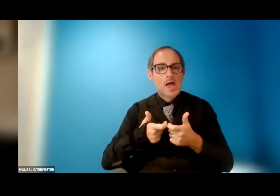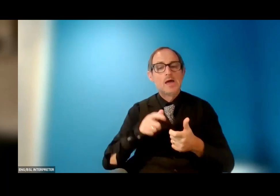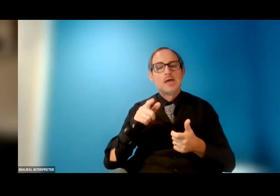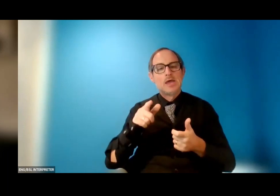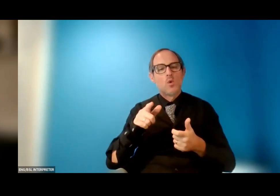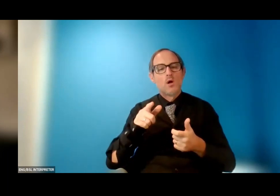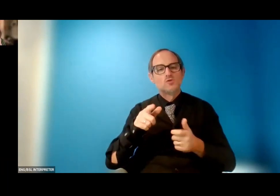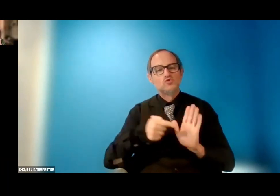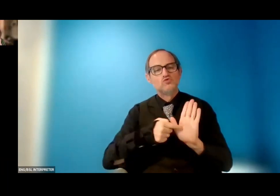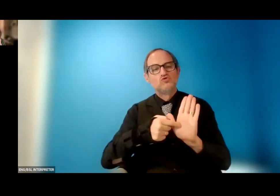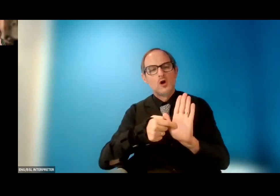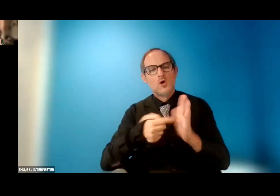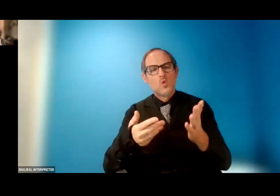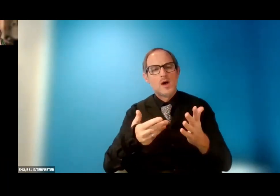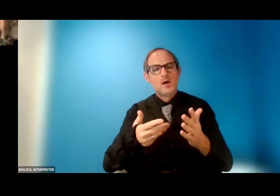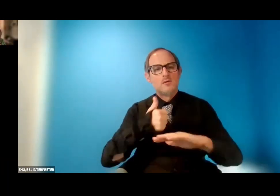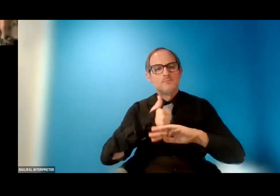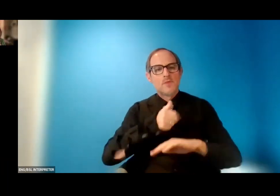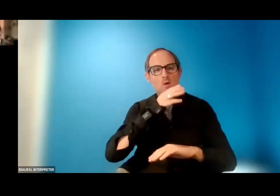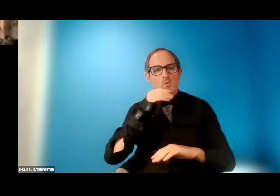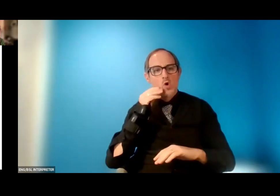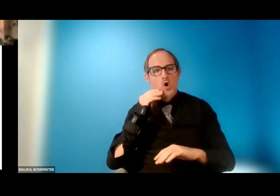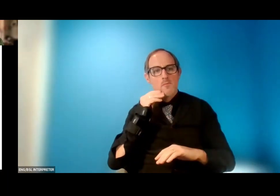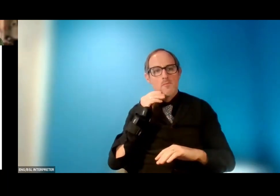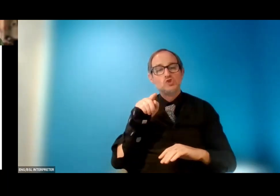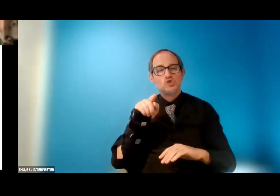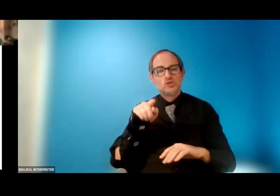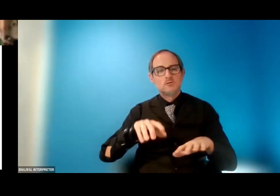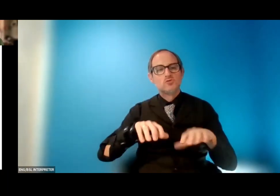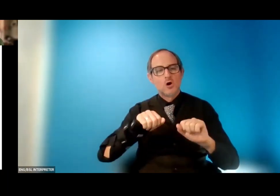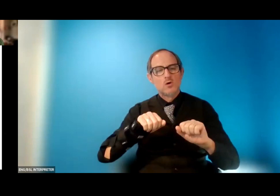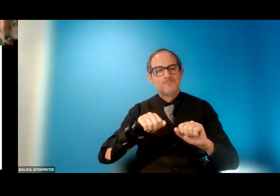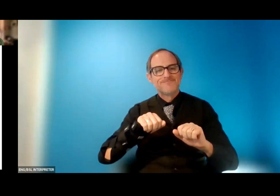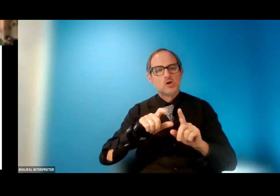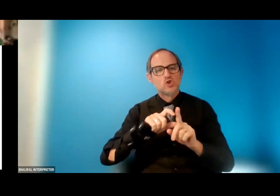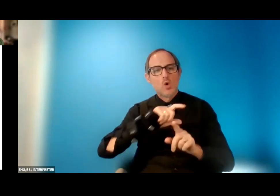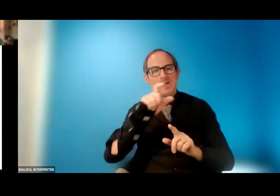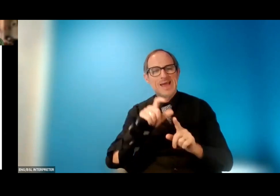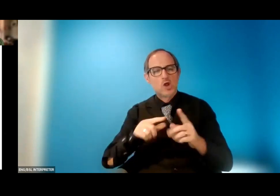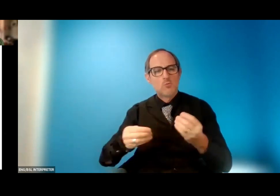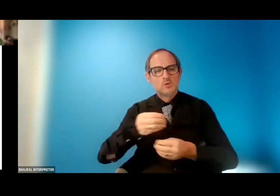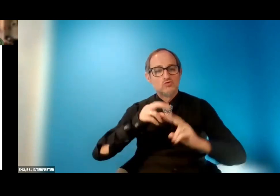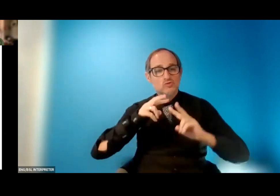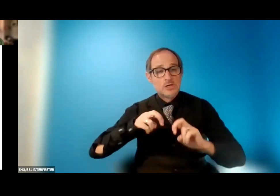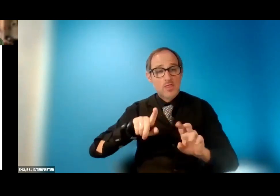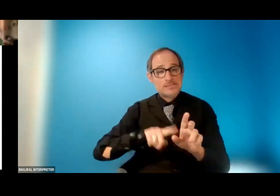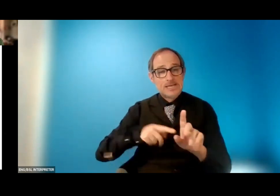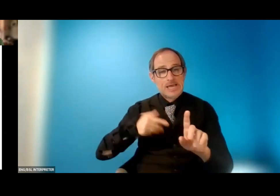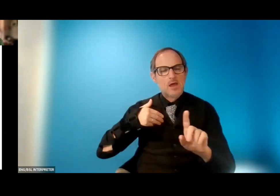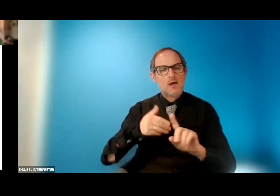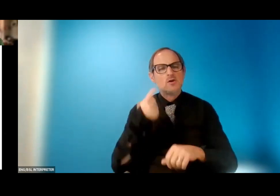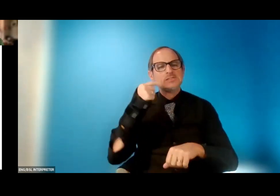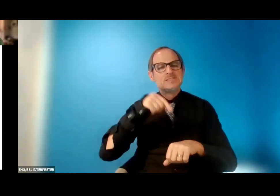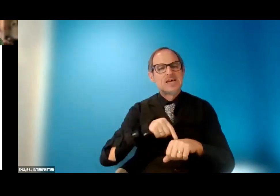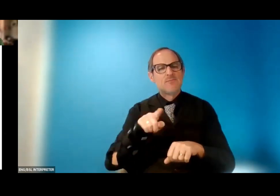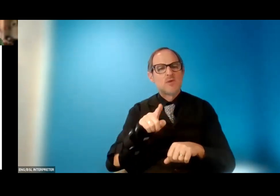in Birmingham. She joined CIVIC SQUARE as a neighborhood Doughnut economics researcher this year, having previously worked on Ladywood's first neighborhood